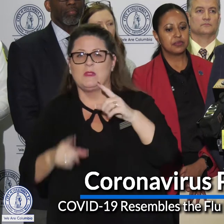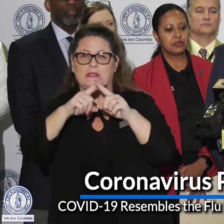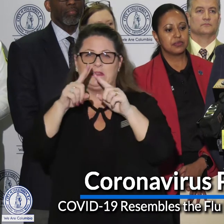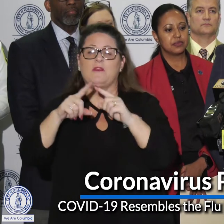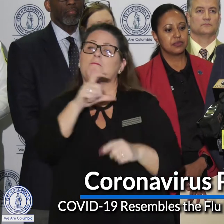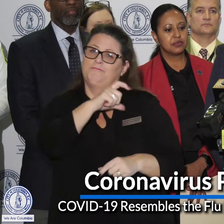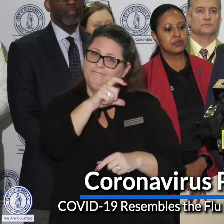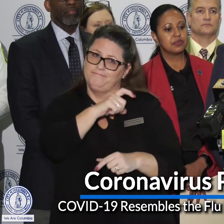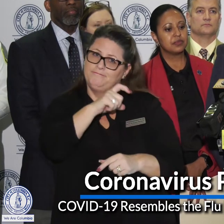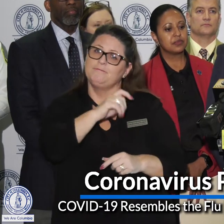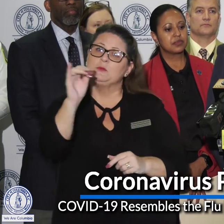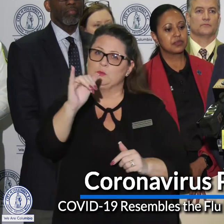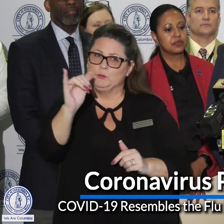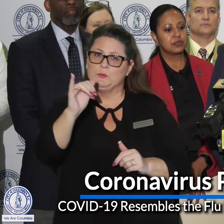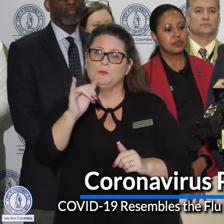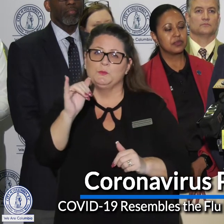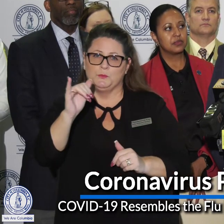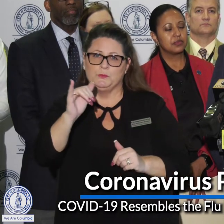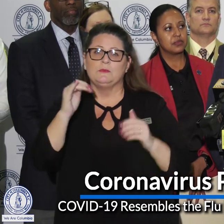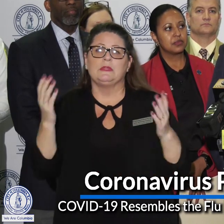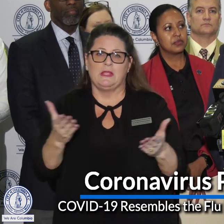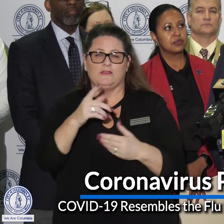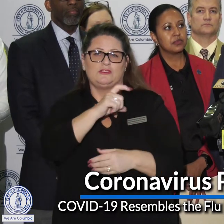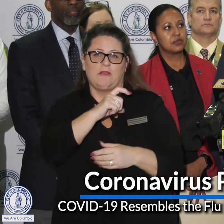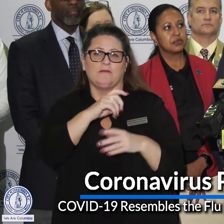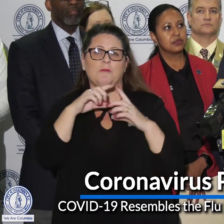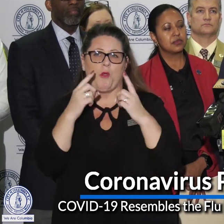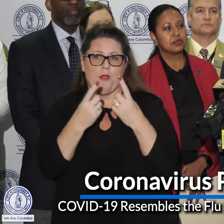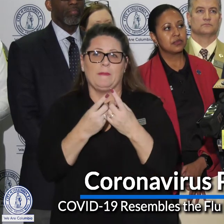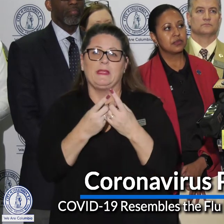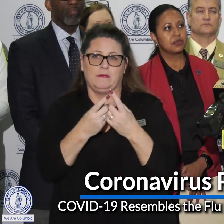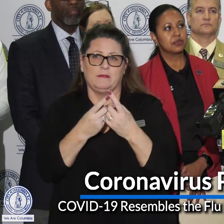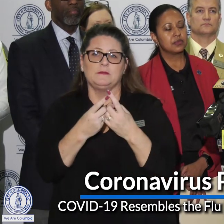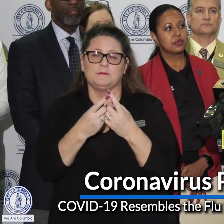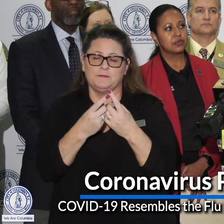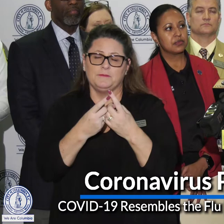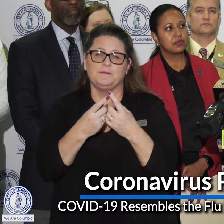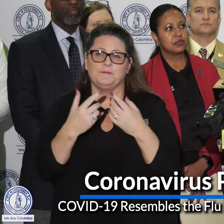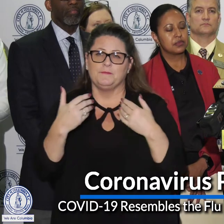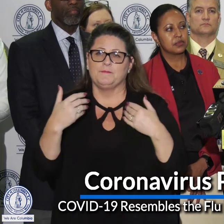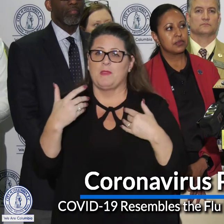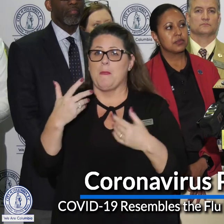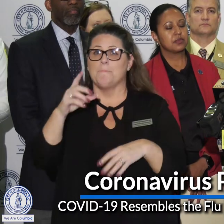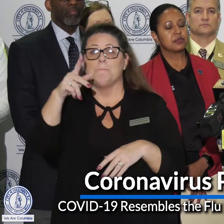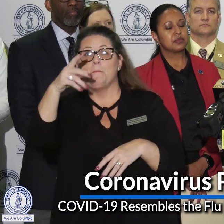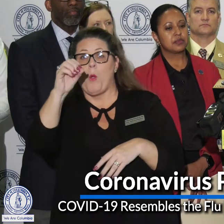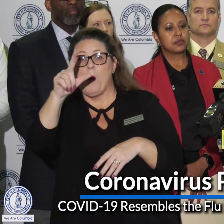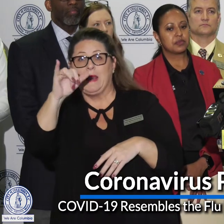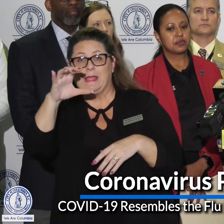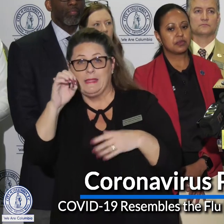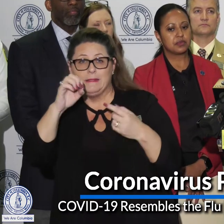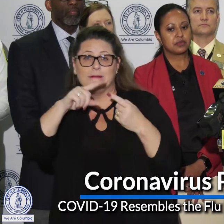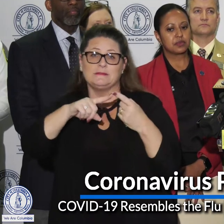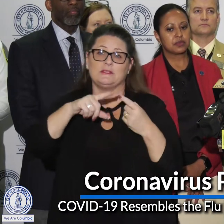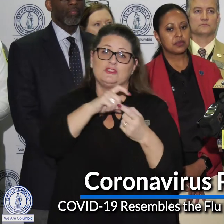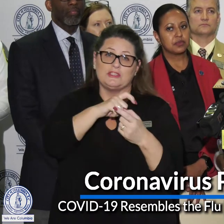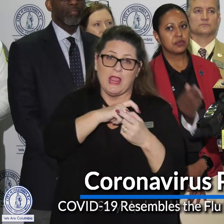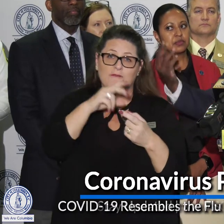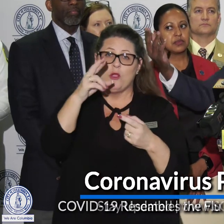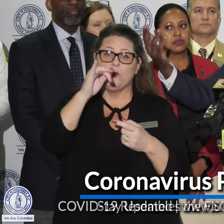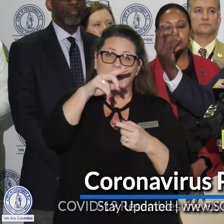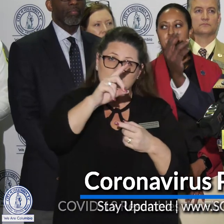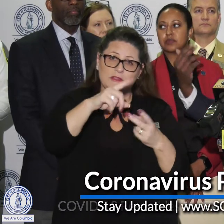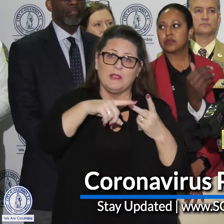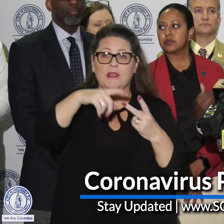law enforcement leaders, representatives from the Sheriff's Department, from the Police Department, from our Richland